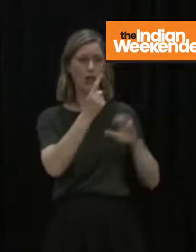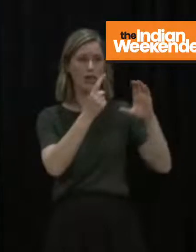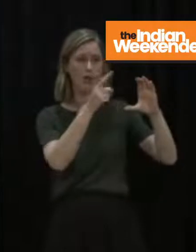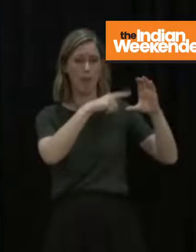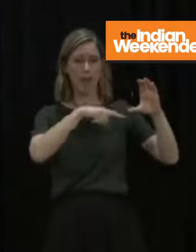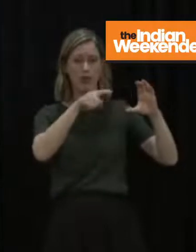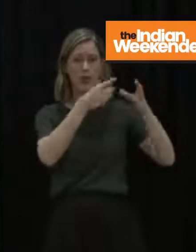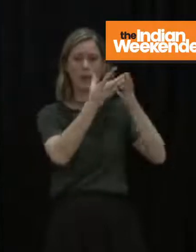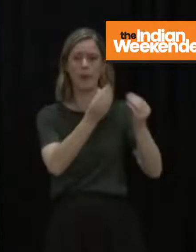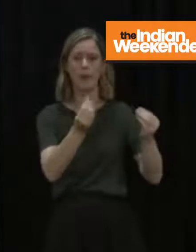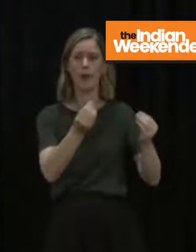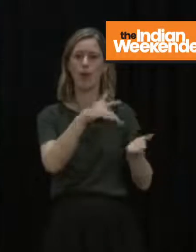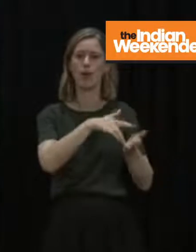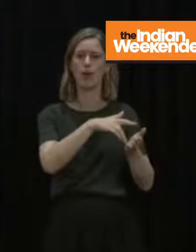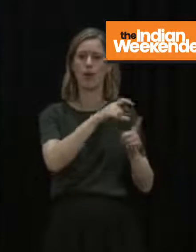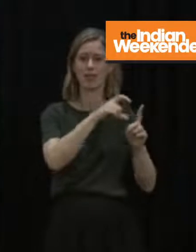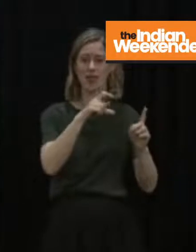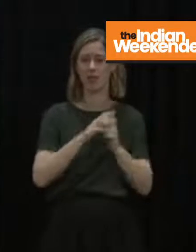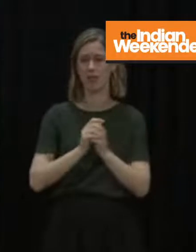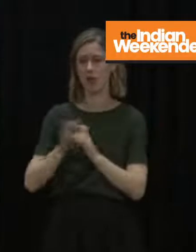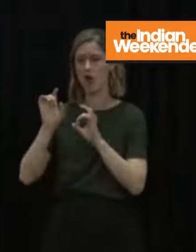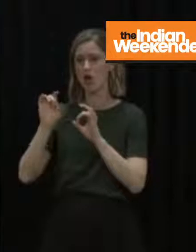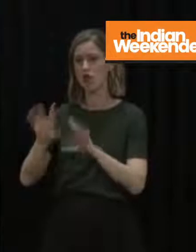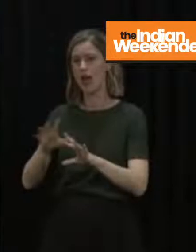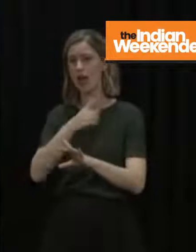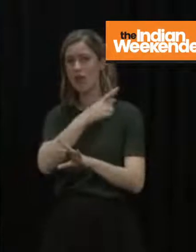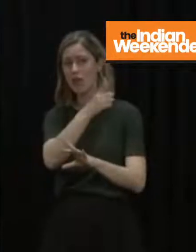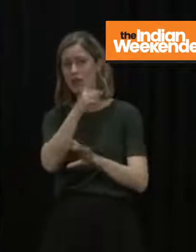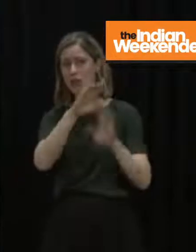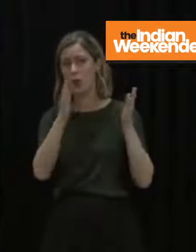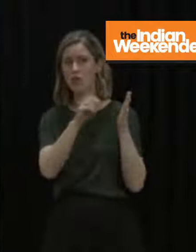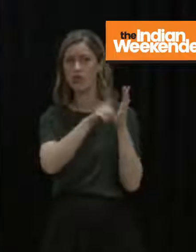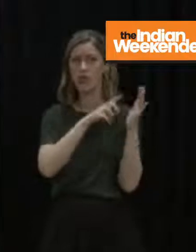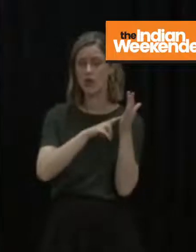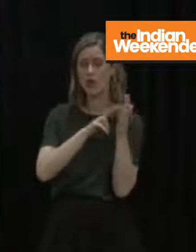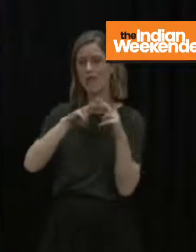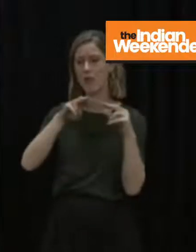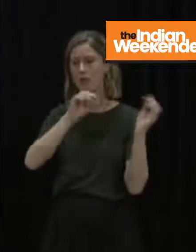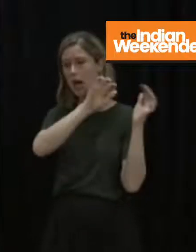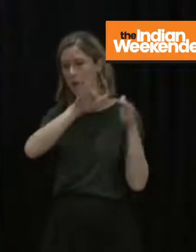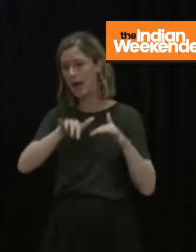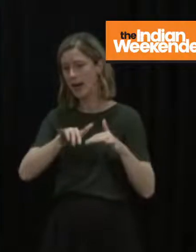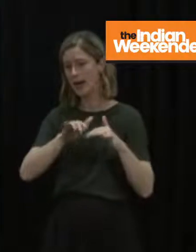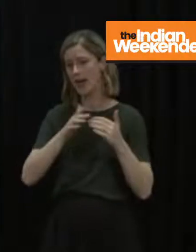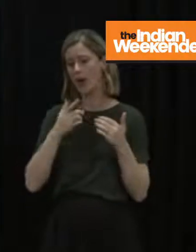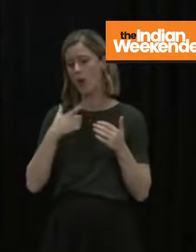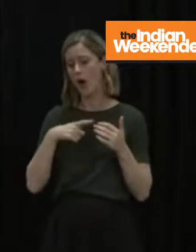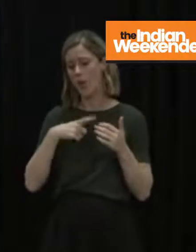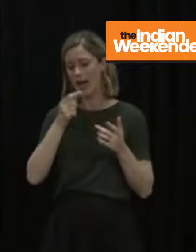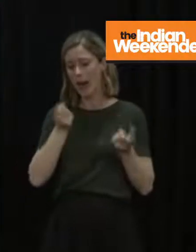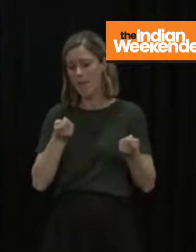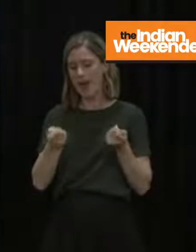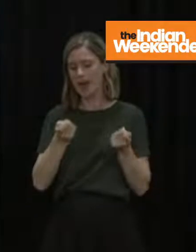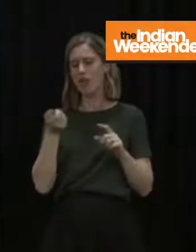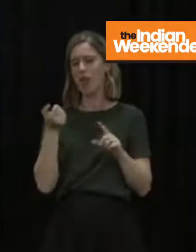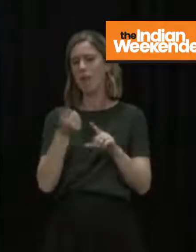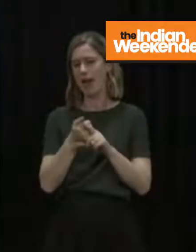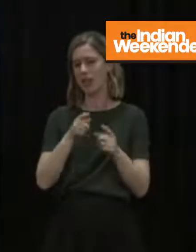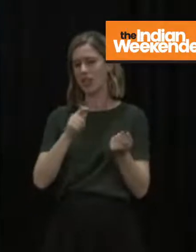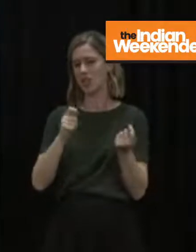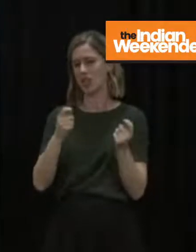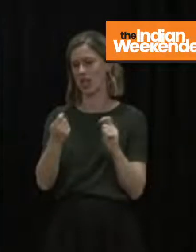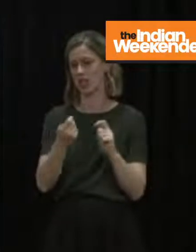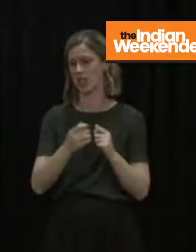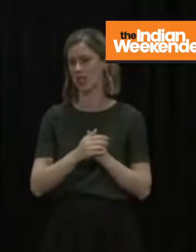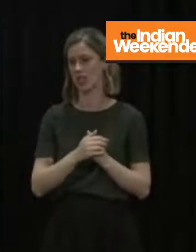in mid-December, Australia and the rest of the world January, February, is so we can manage the impact of the changes that we make. So I